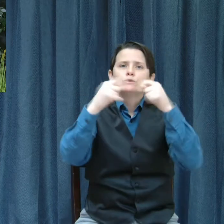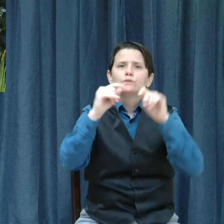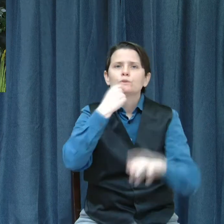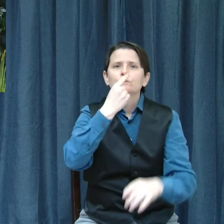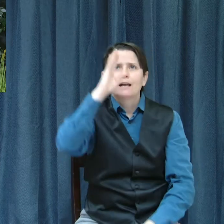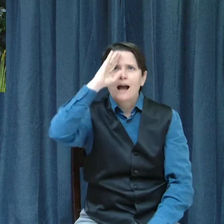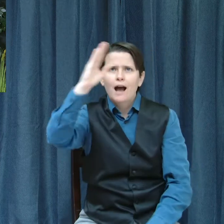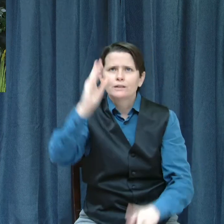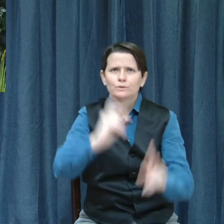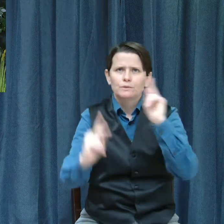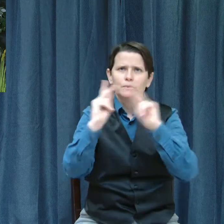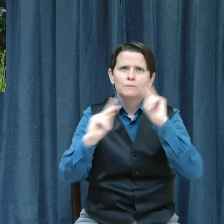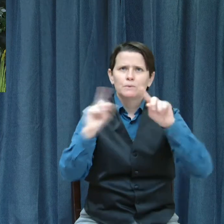really...